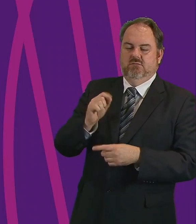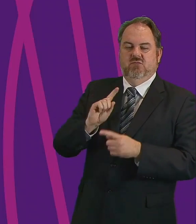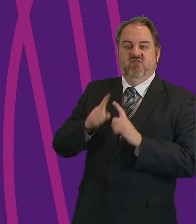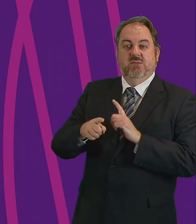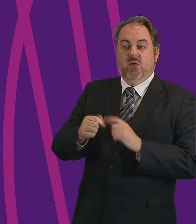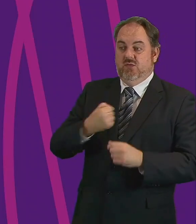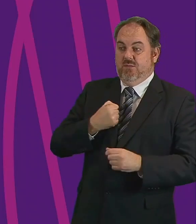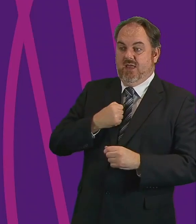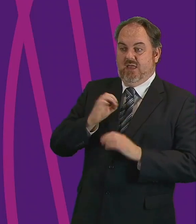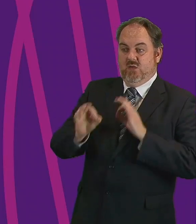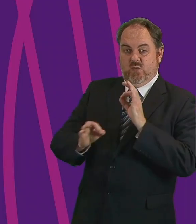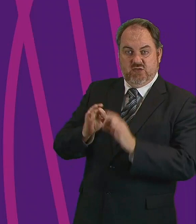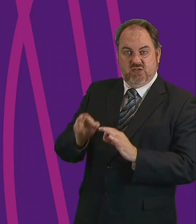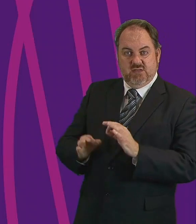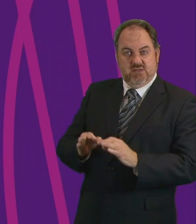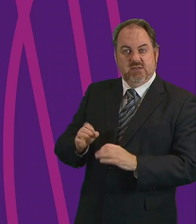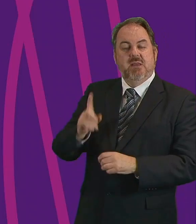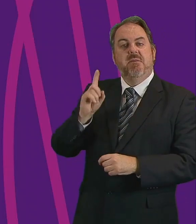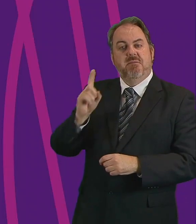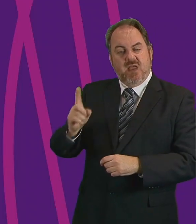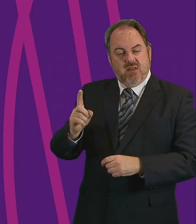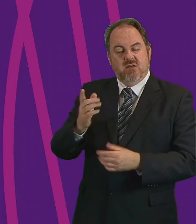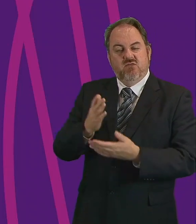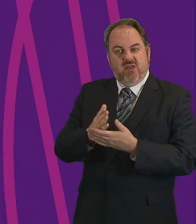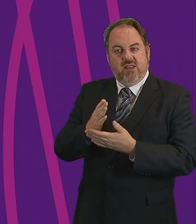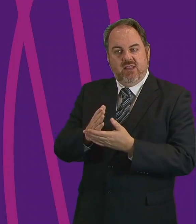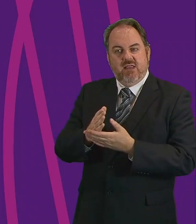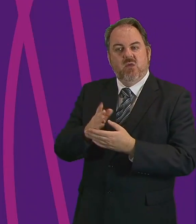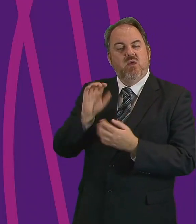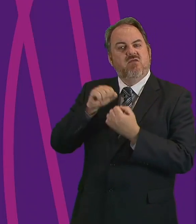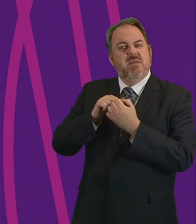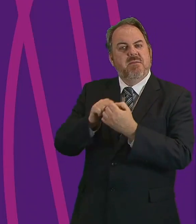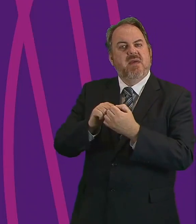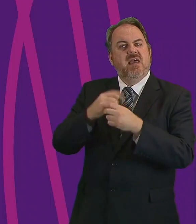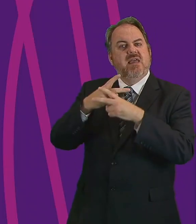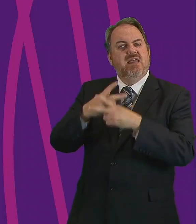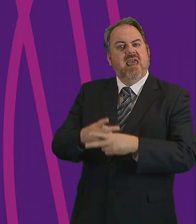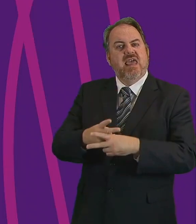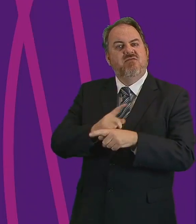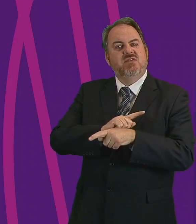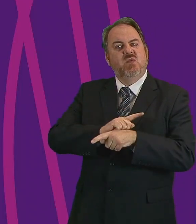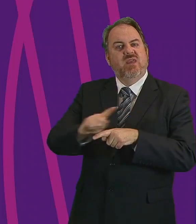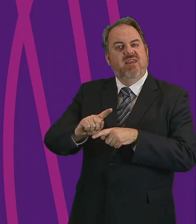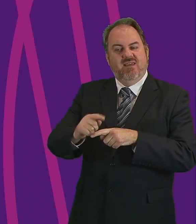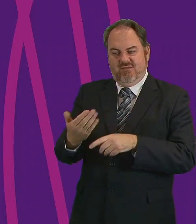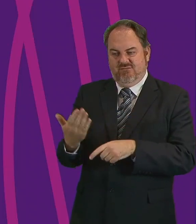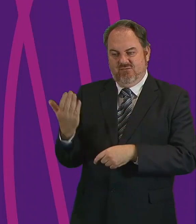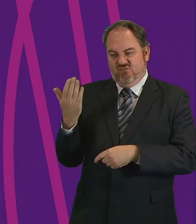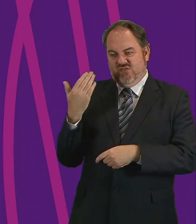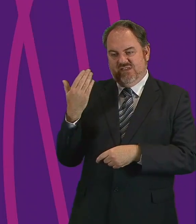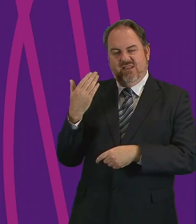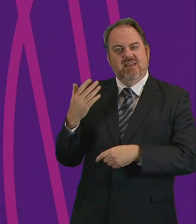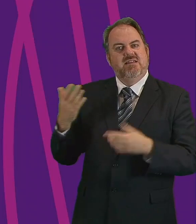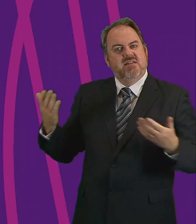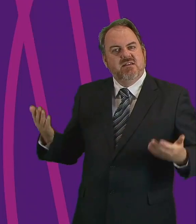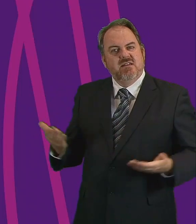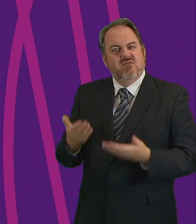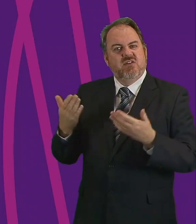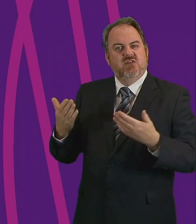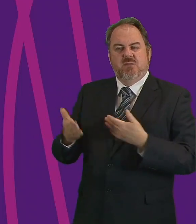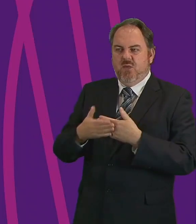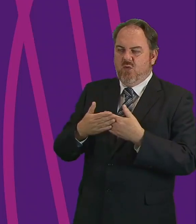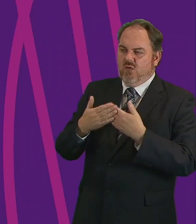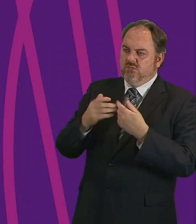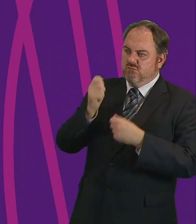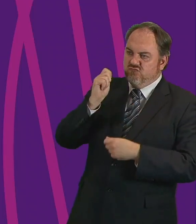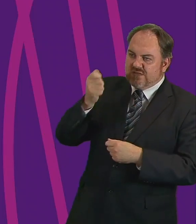consideration. Last week we marked Carers Week, very differently from how we normally mark Carers Week. It was all about making carers visible. Now, a scheme I've been seeking to